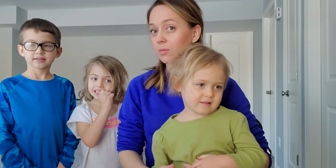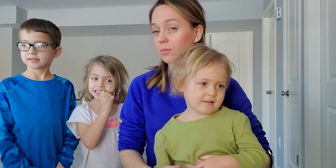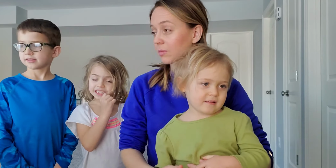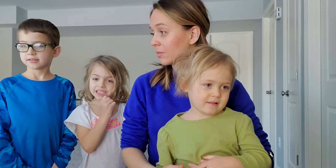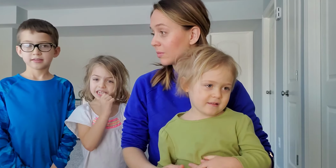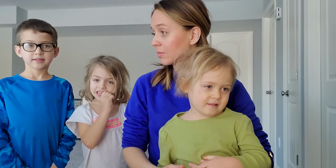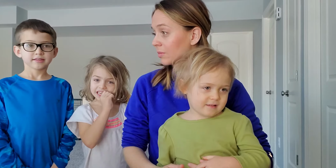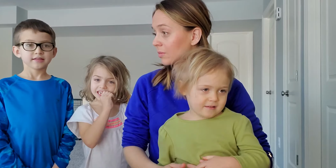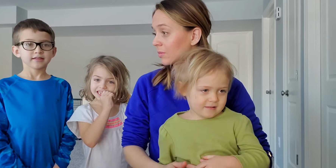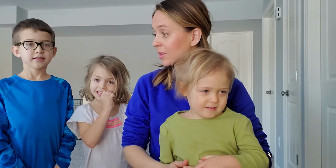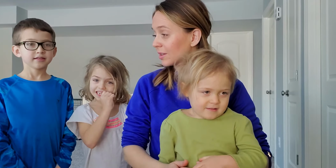to bring?